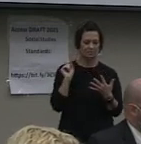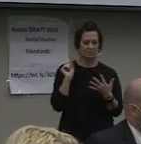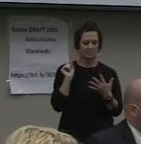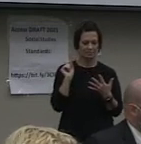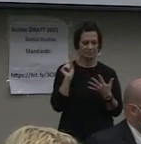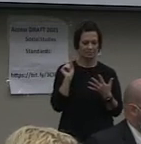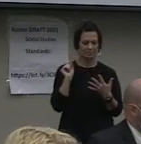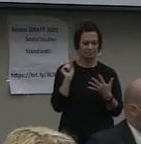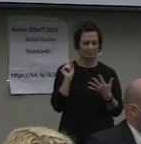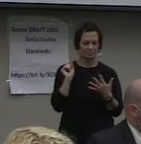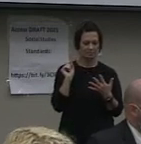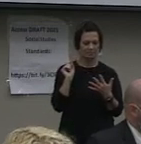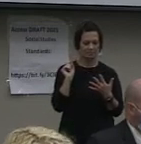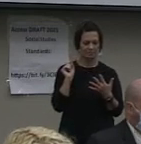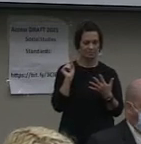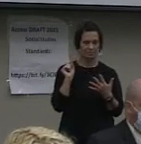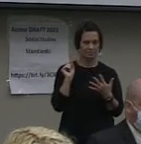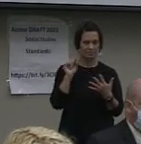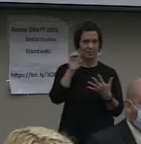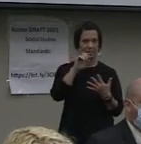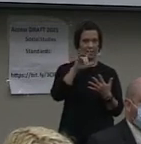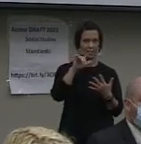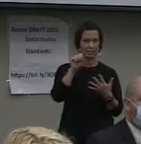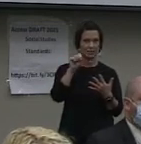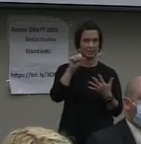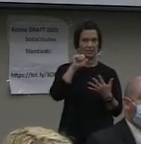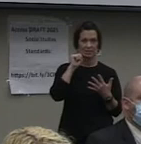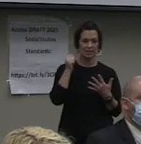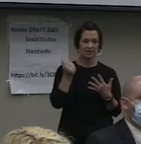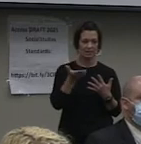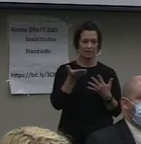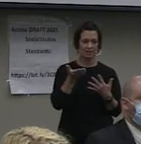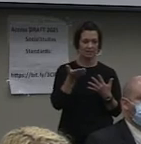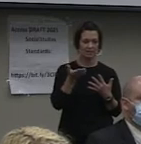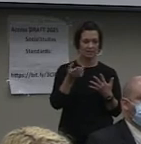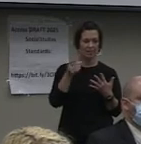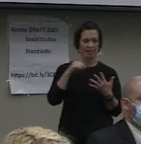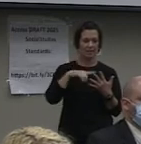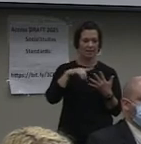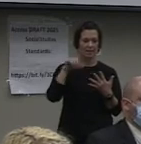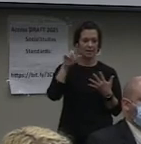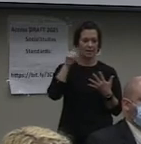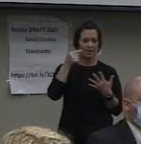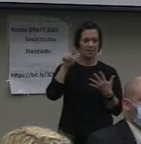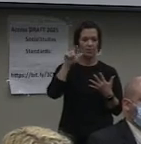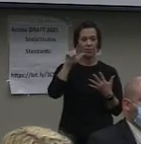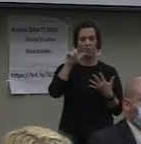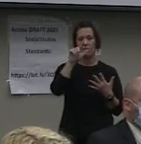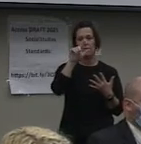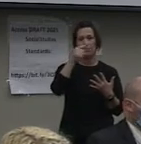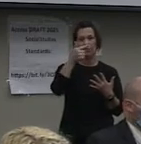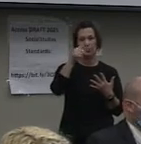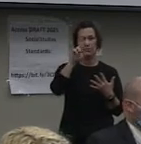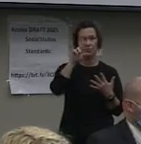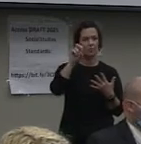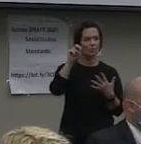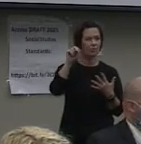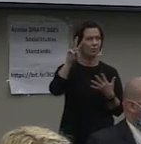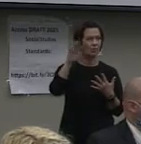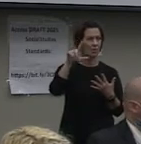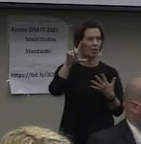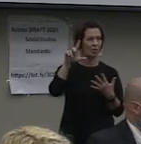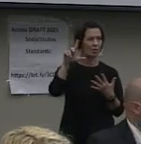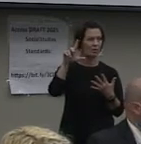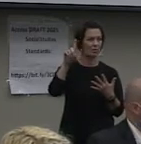Levine votes yes. Ms. Ashley Ellis is not in attendance. Aaron Greenwald. Yes. Aaron Greenwald